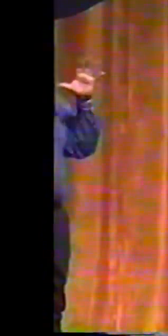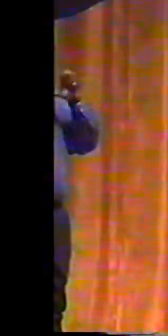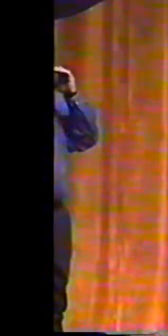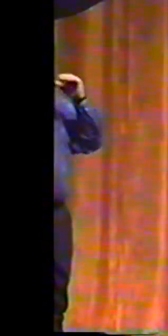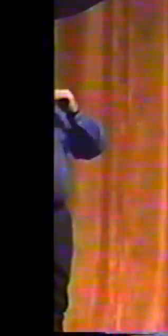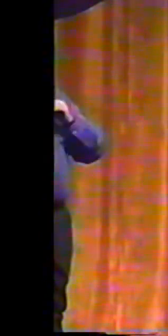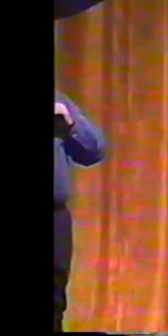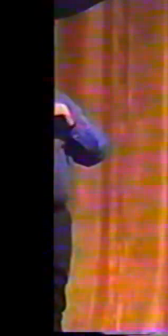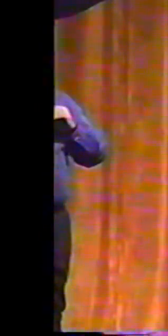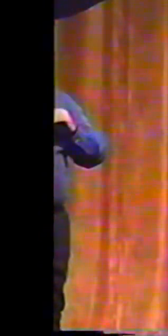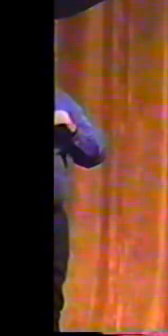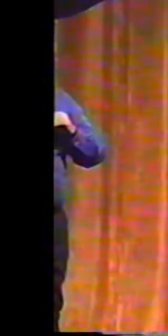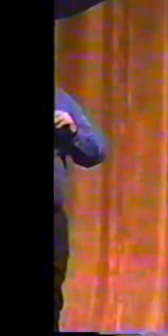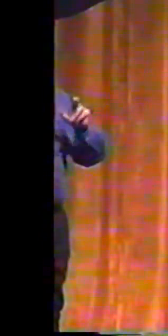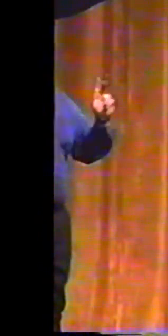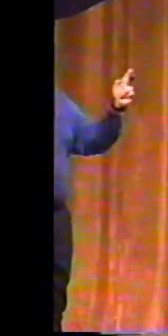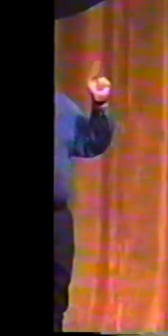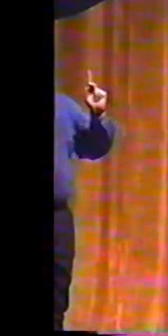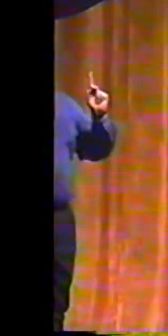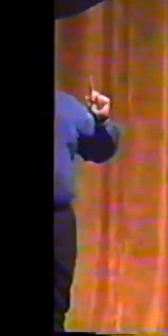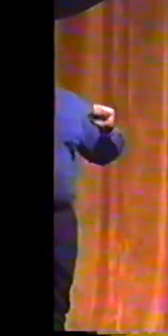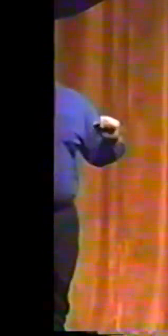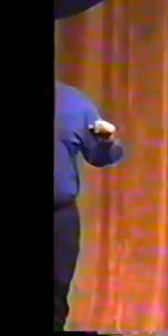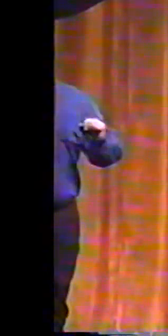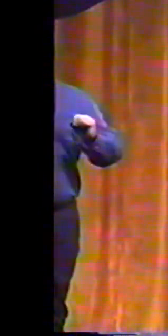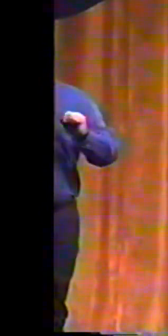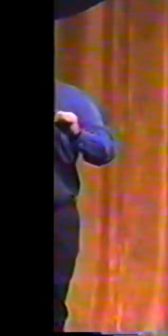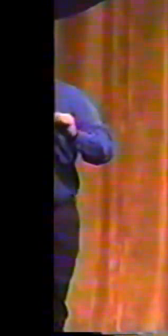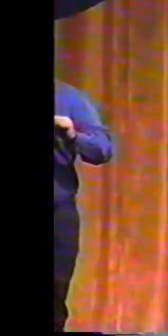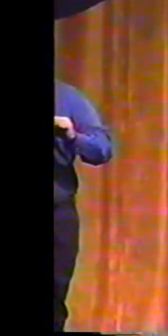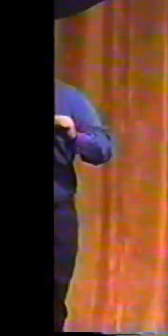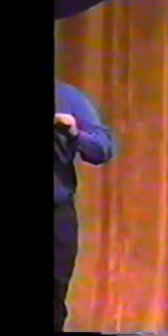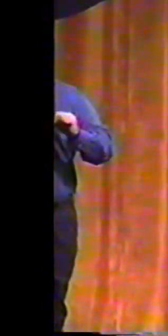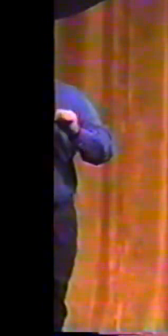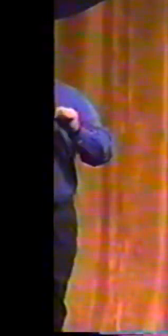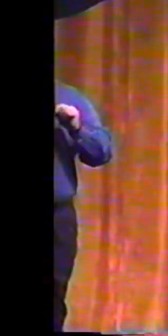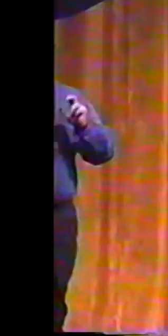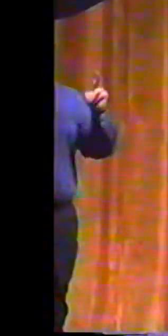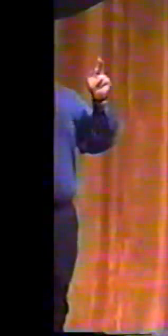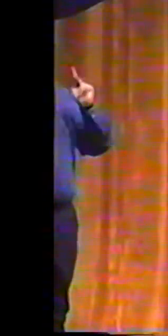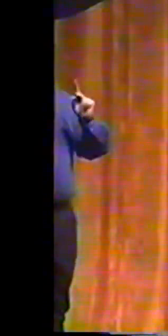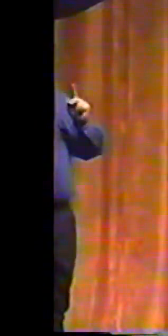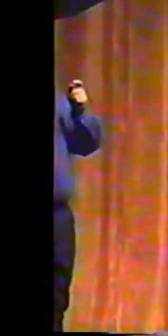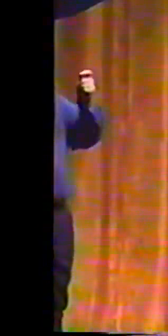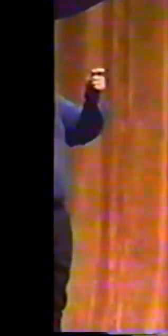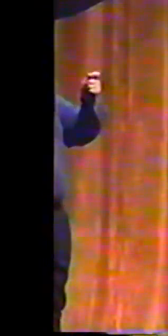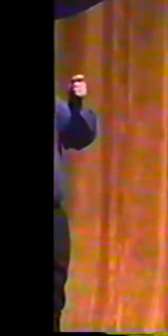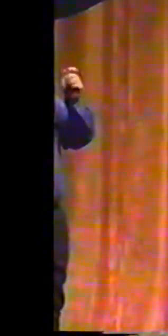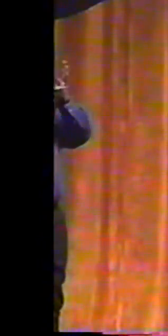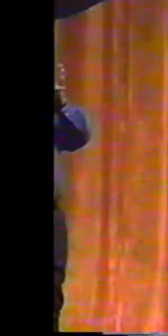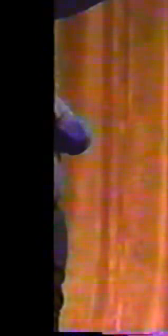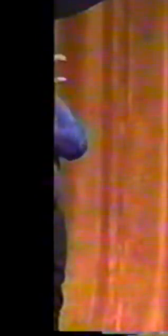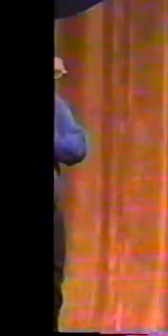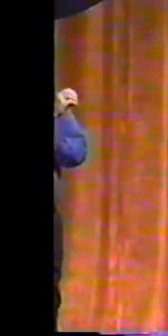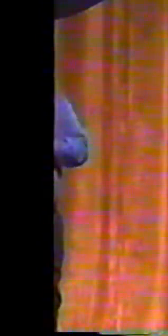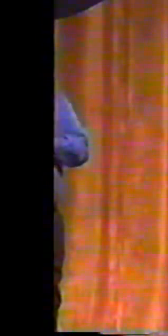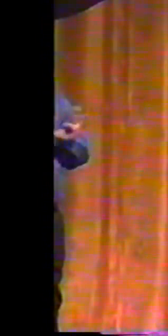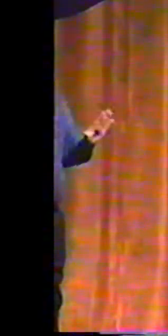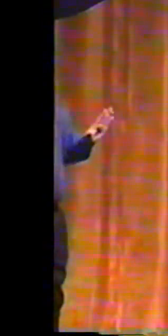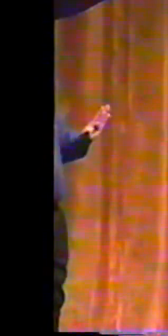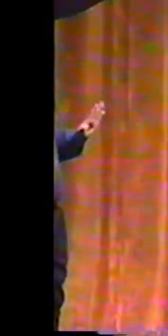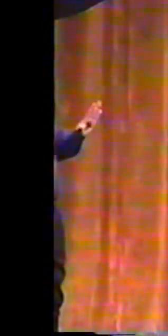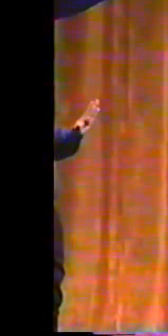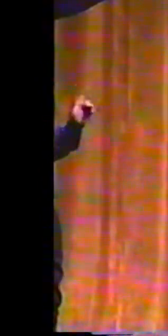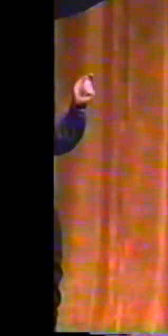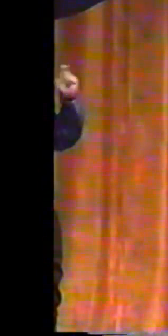reacts, and people who run these agencies make adjustments in the future. And I think the appropriate